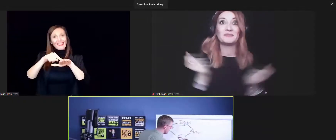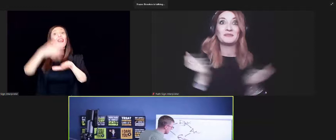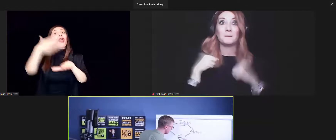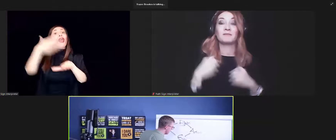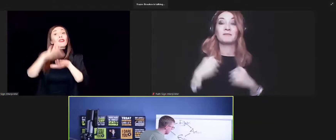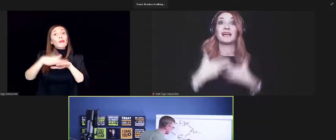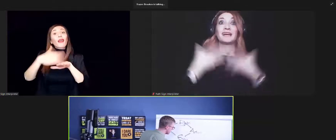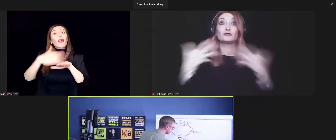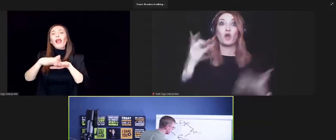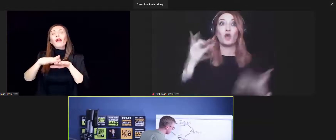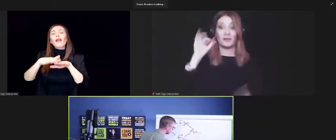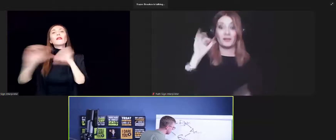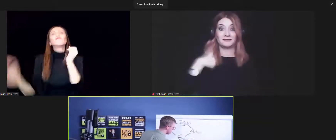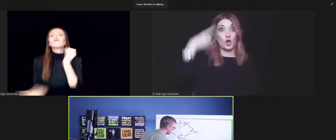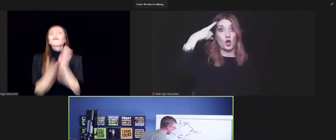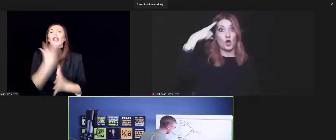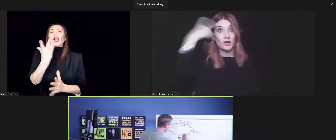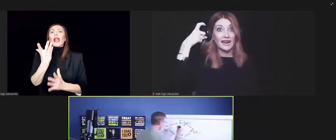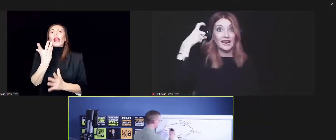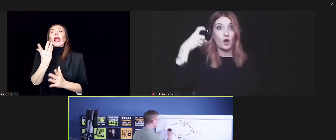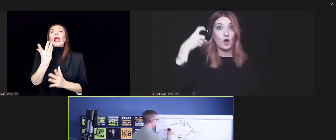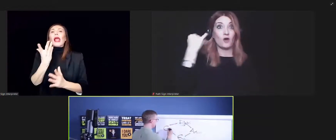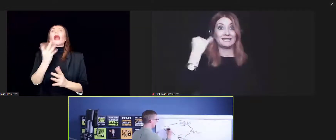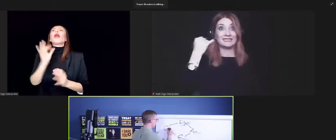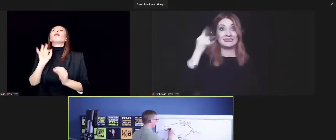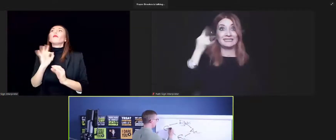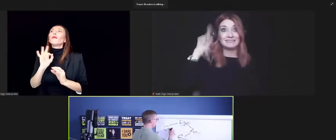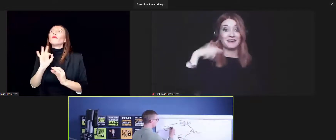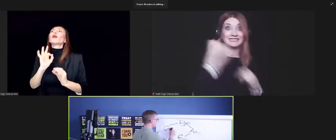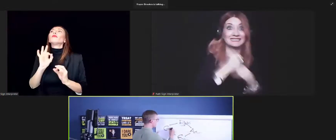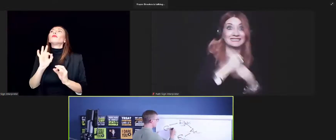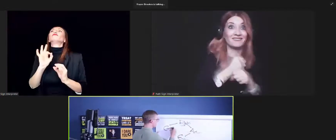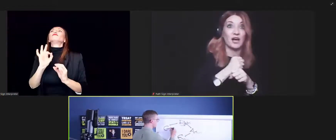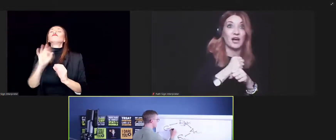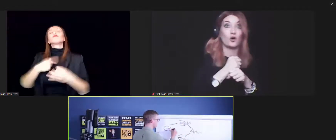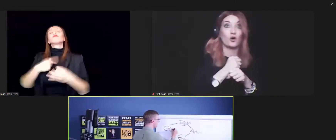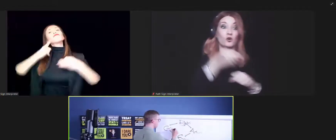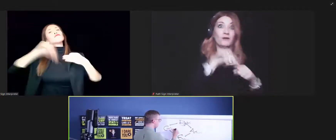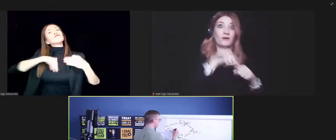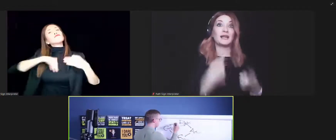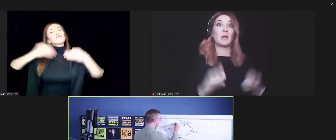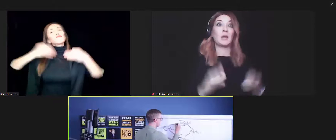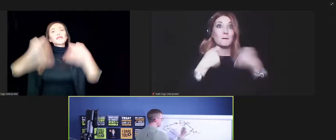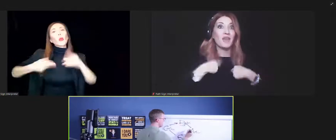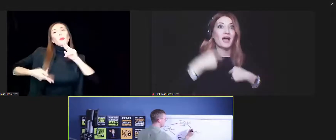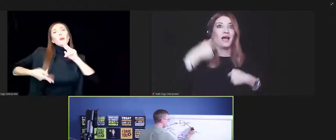creates experience, which creates confidence.